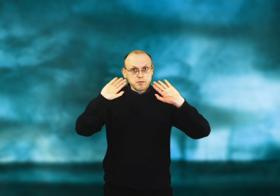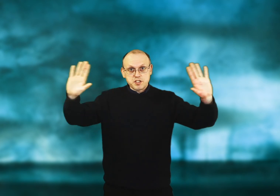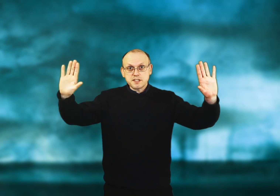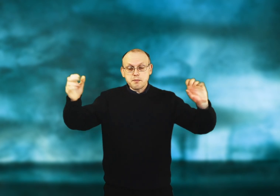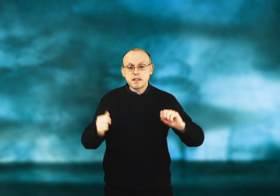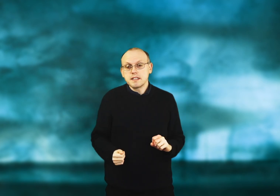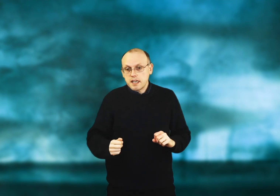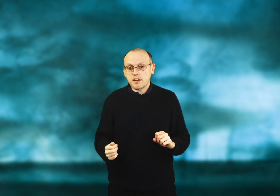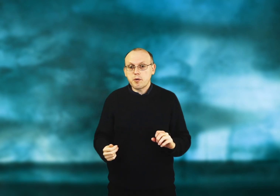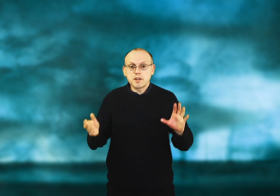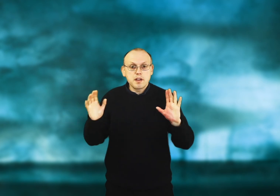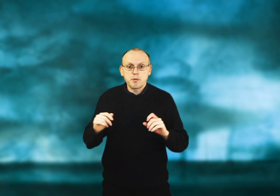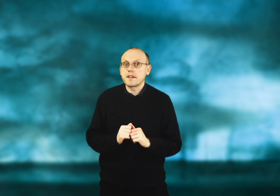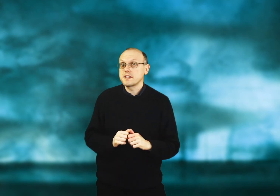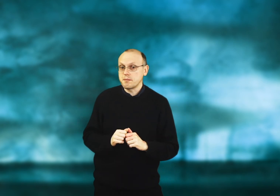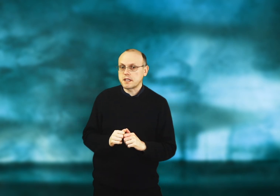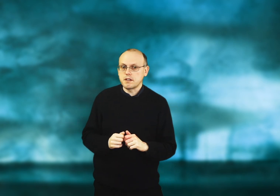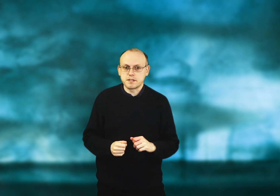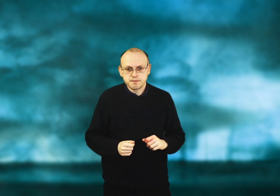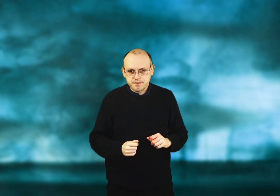just commas, another one with semicolons.